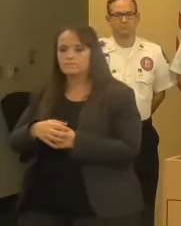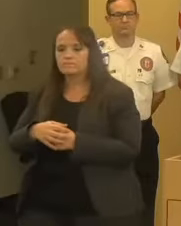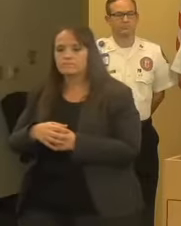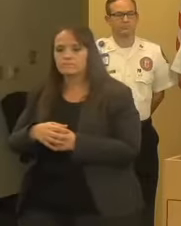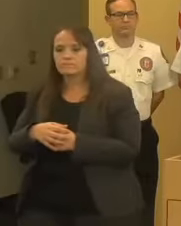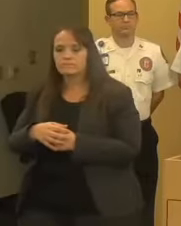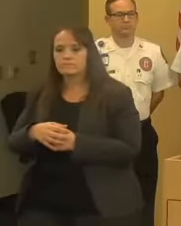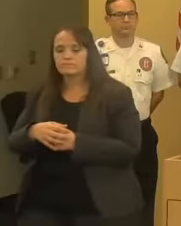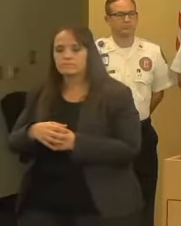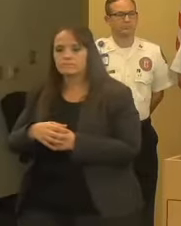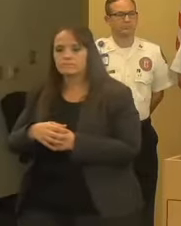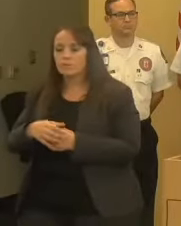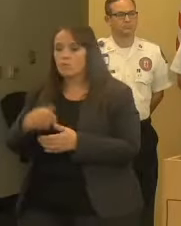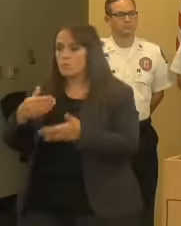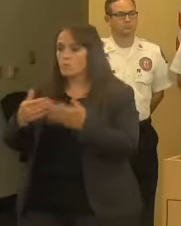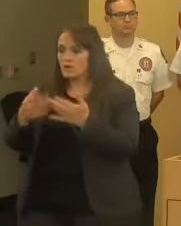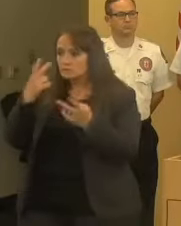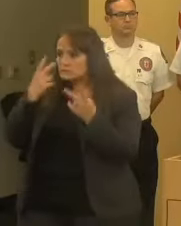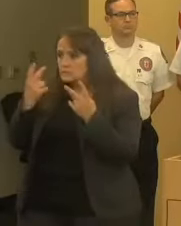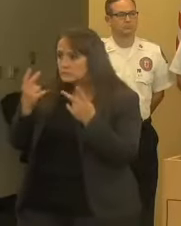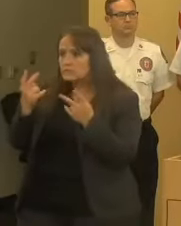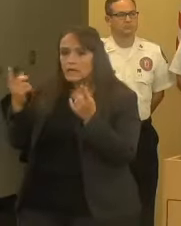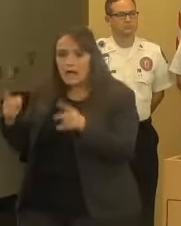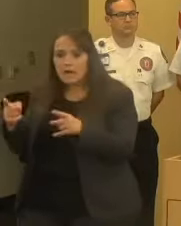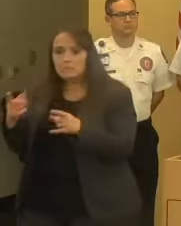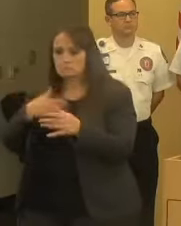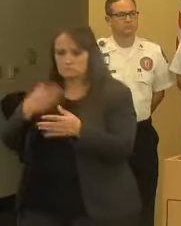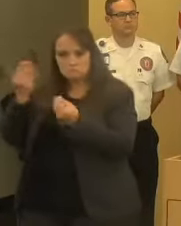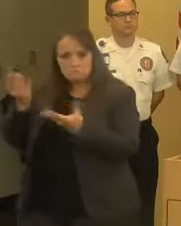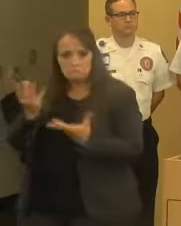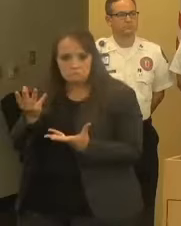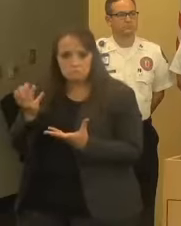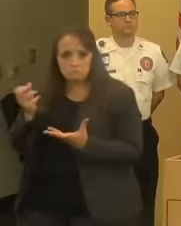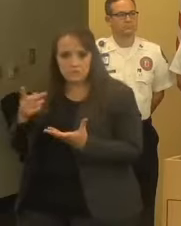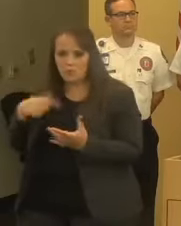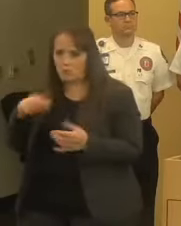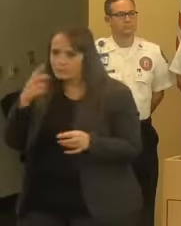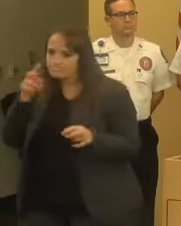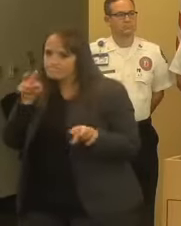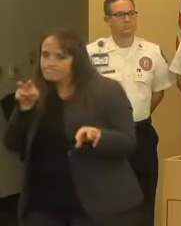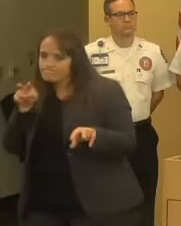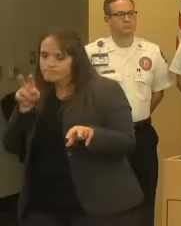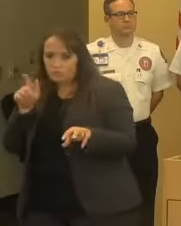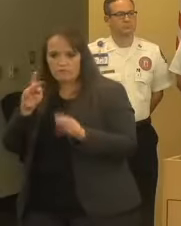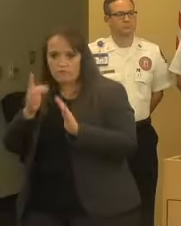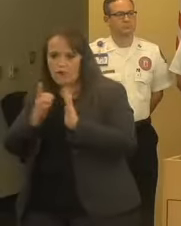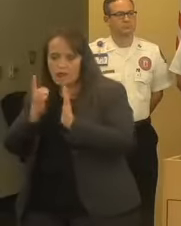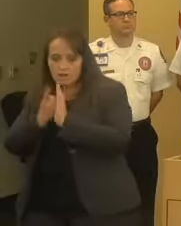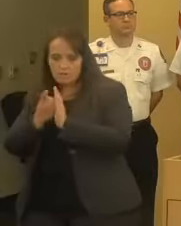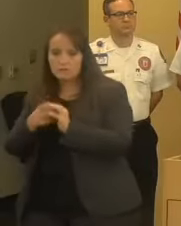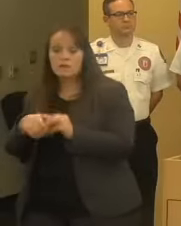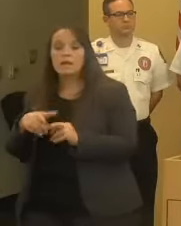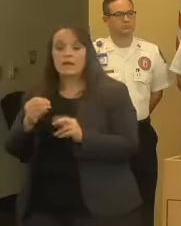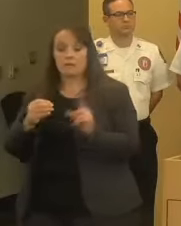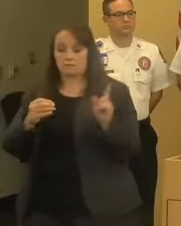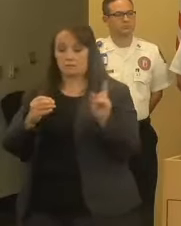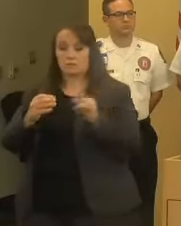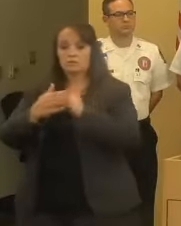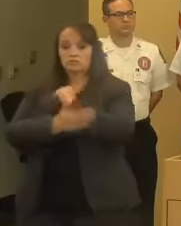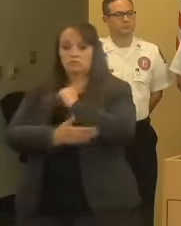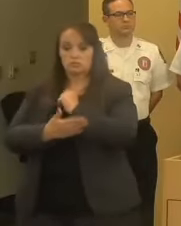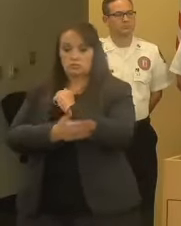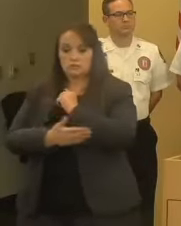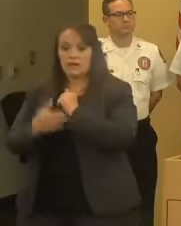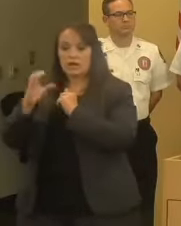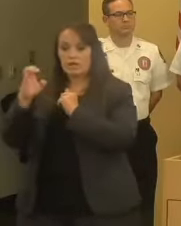information you may have or see. And we watch that 24 hours. In addition to the county's EOC or the county's